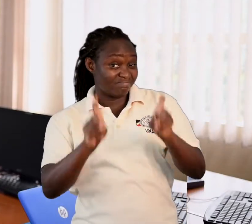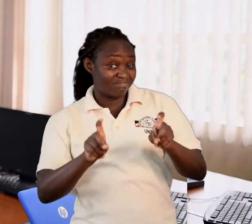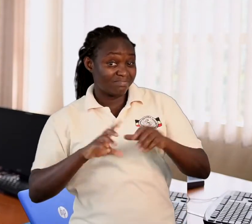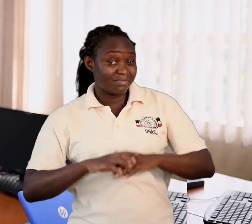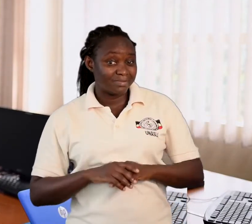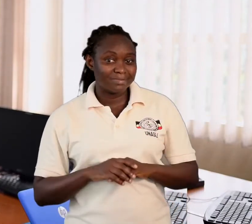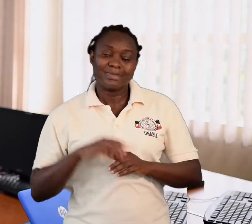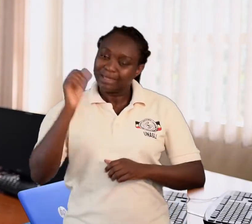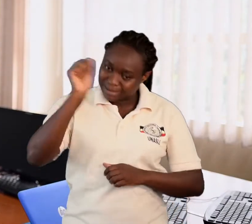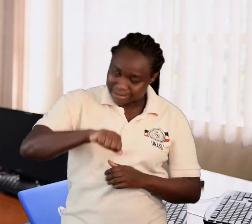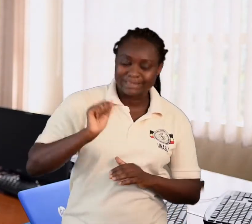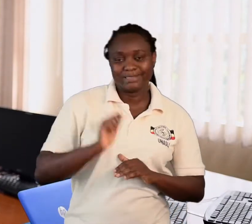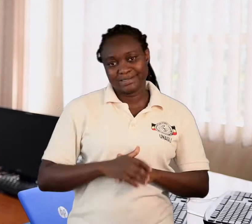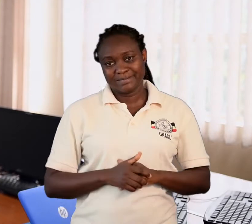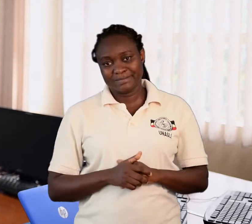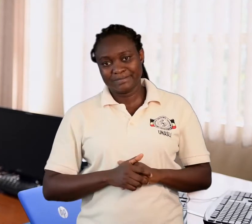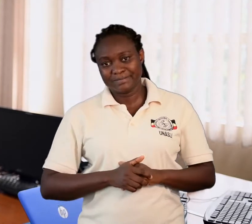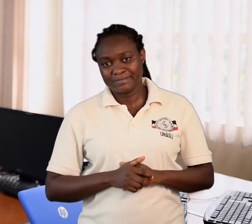Yes.